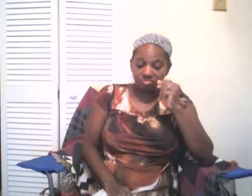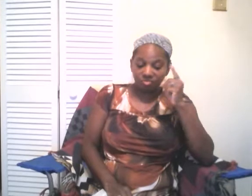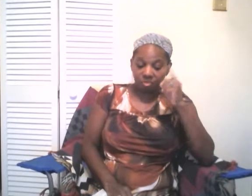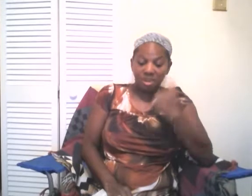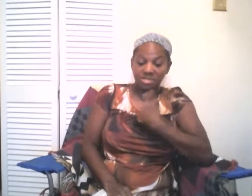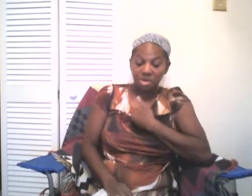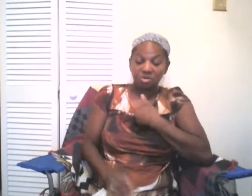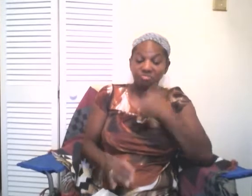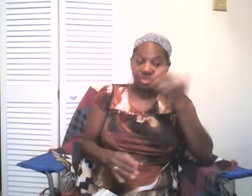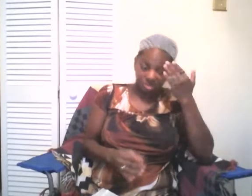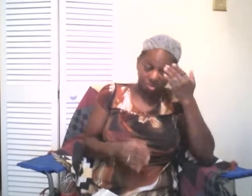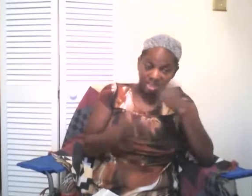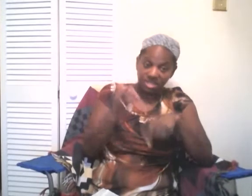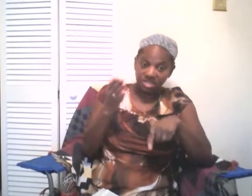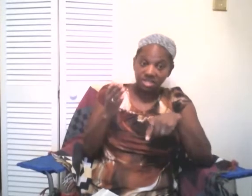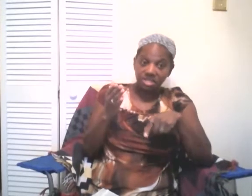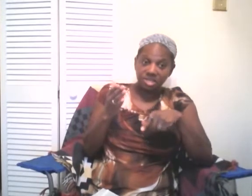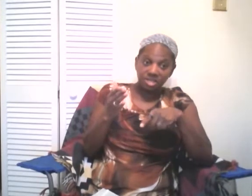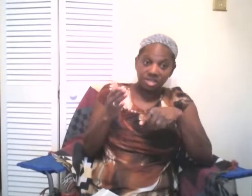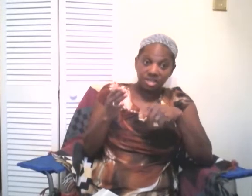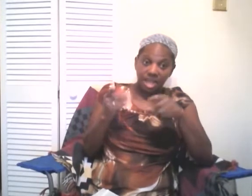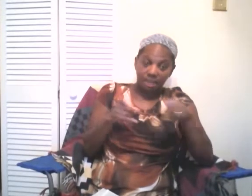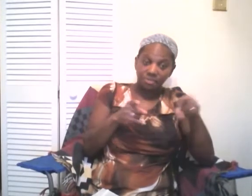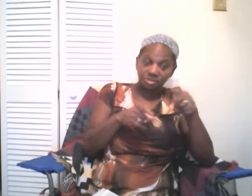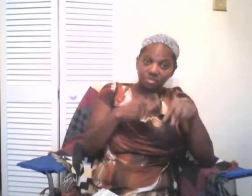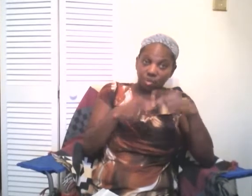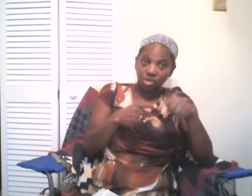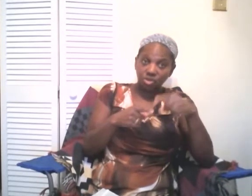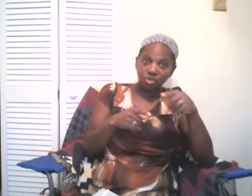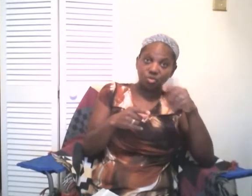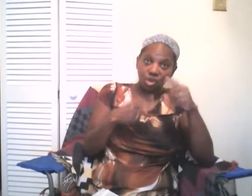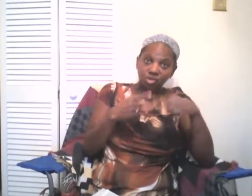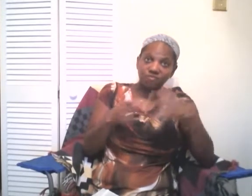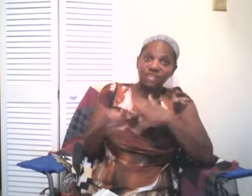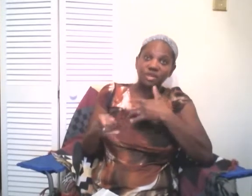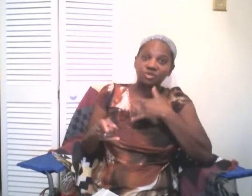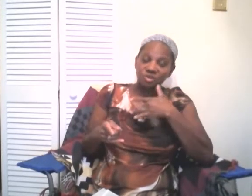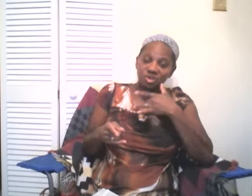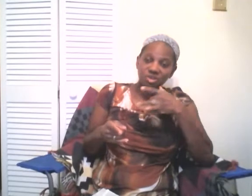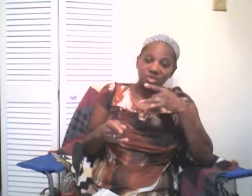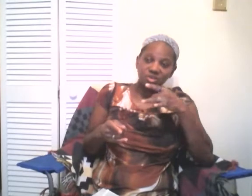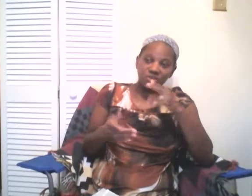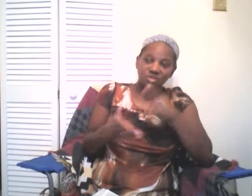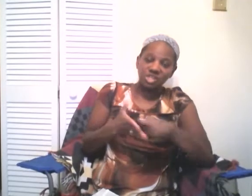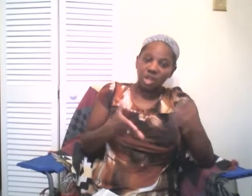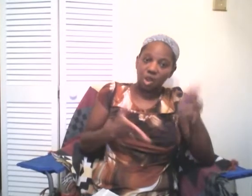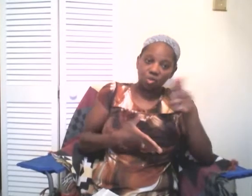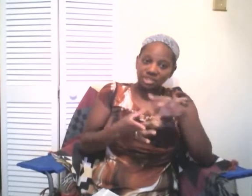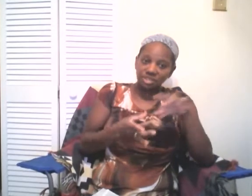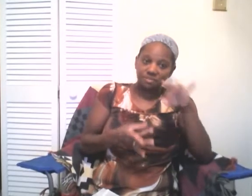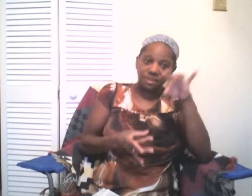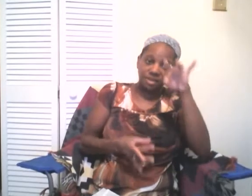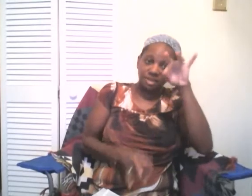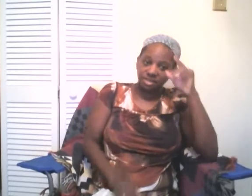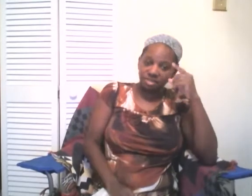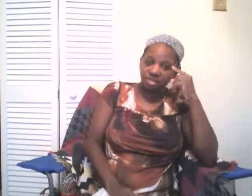for myself, I know what happens when you feel the Holy Spirit.